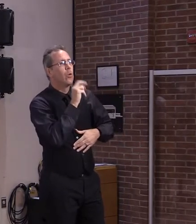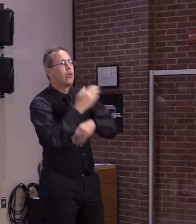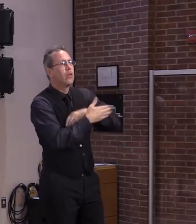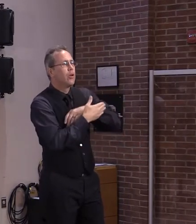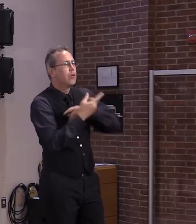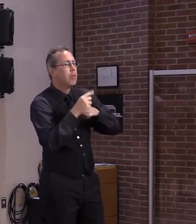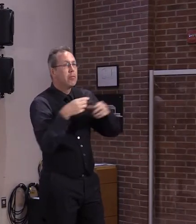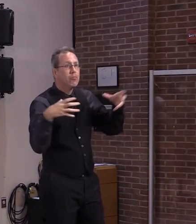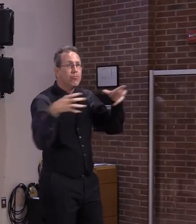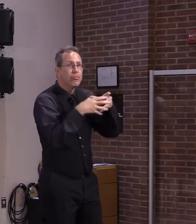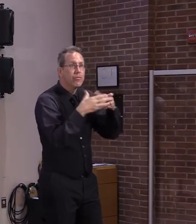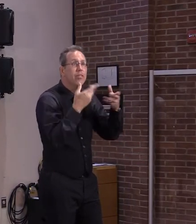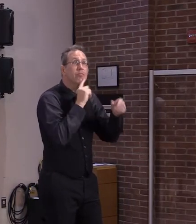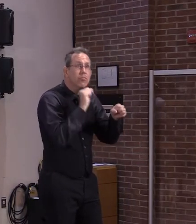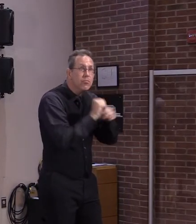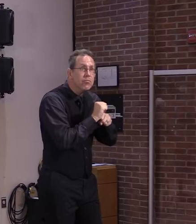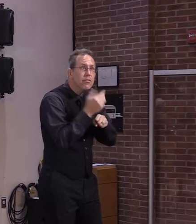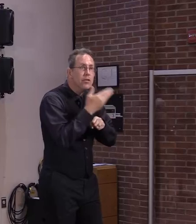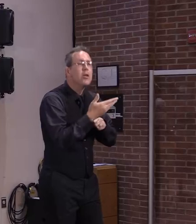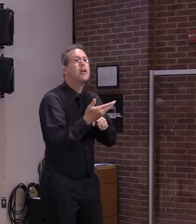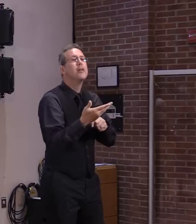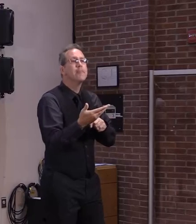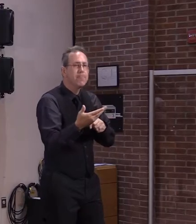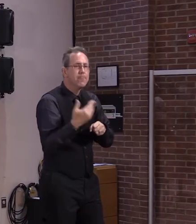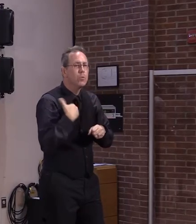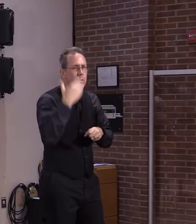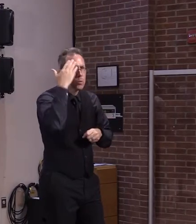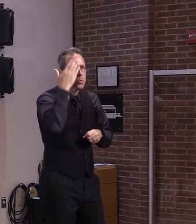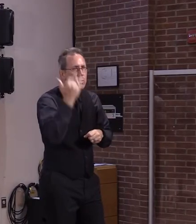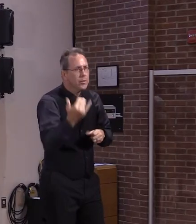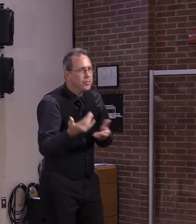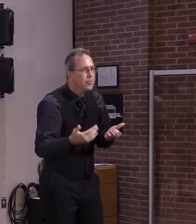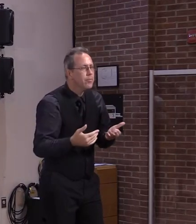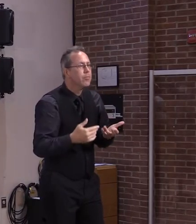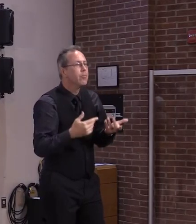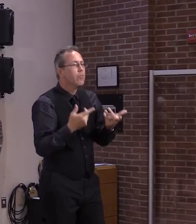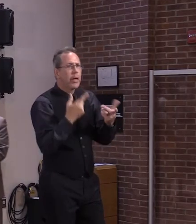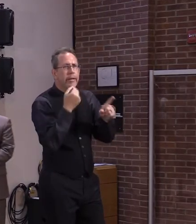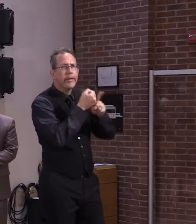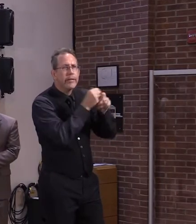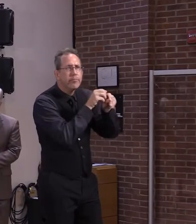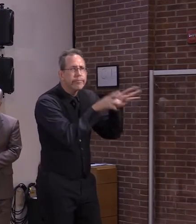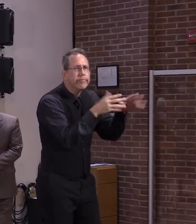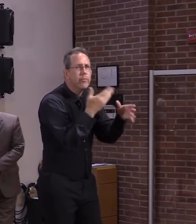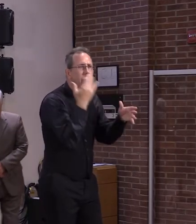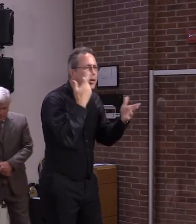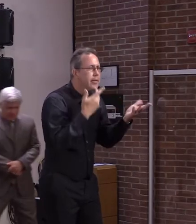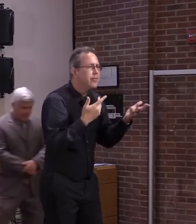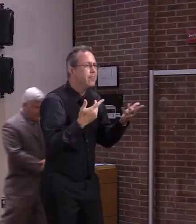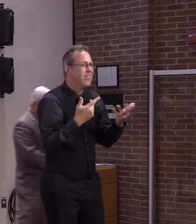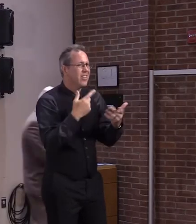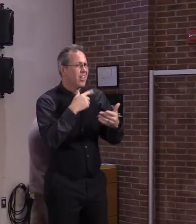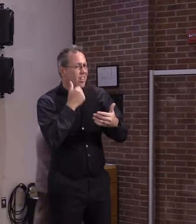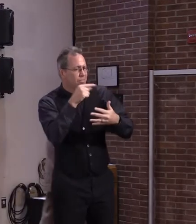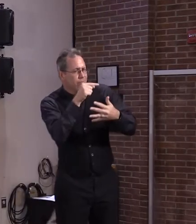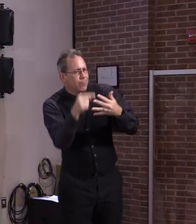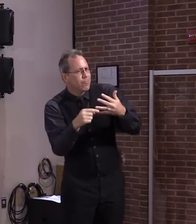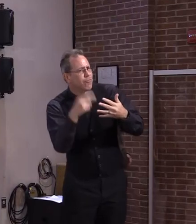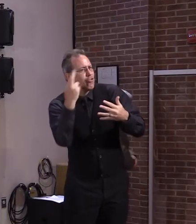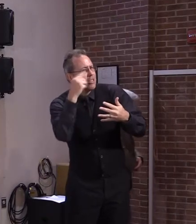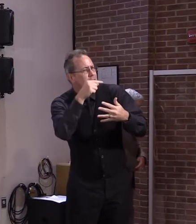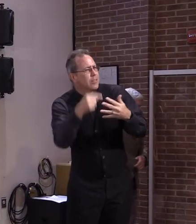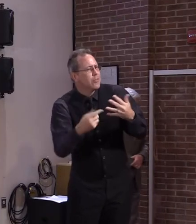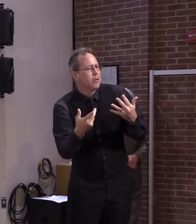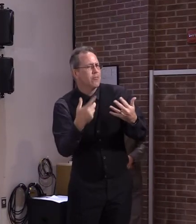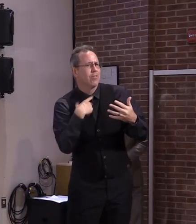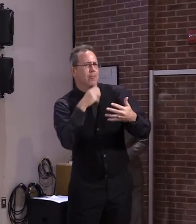the higher level of transmission of virus present in the community. So it's going to be very multifactorial and impossible to really